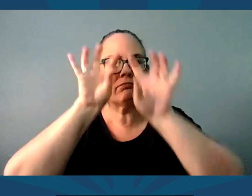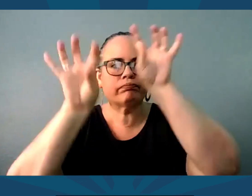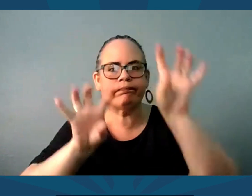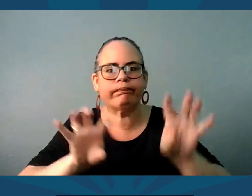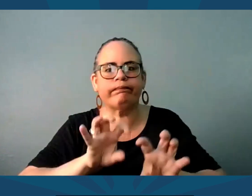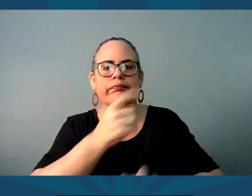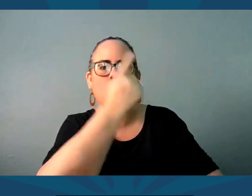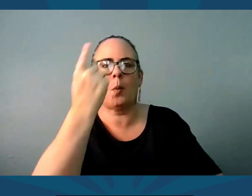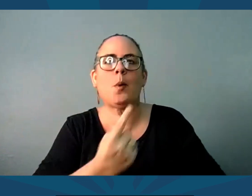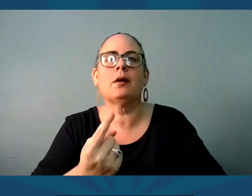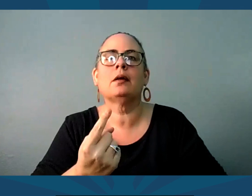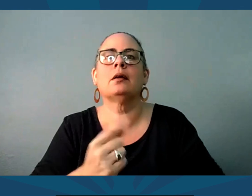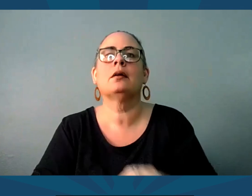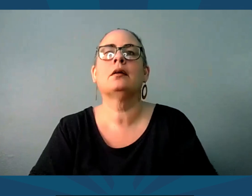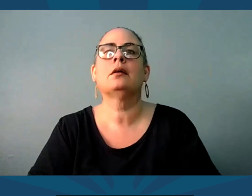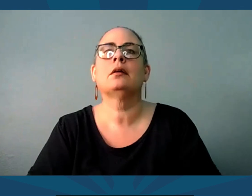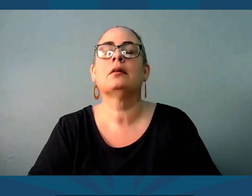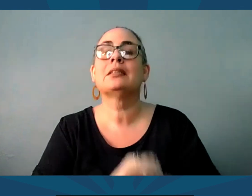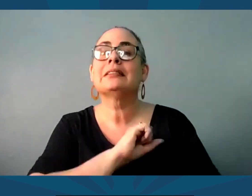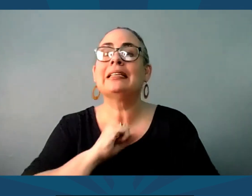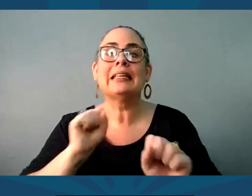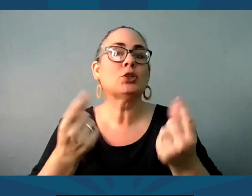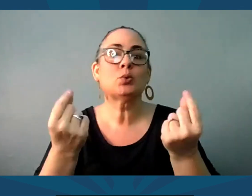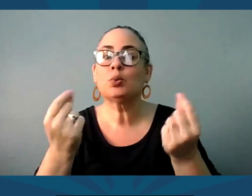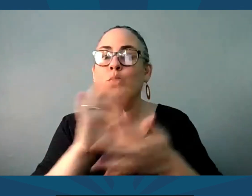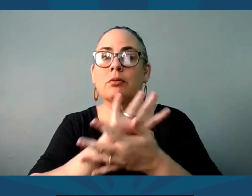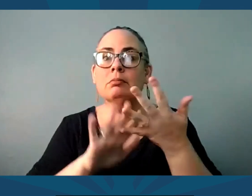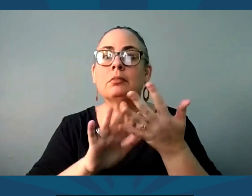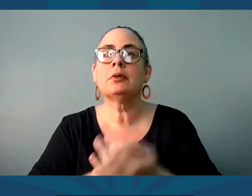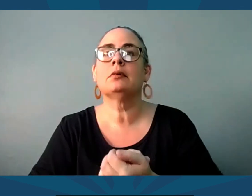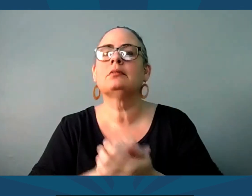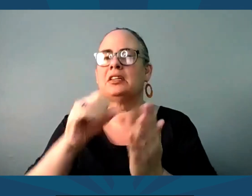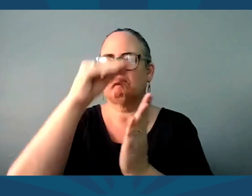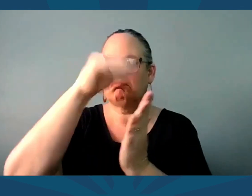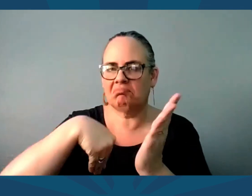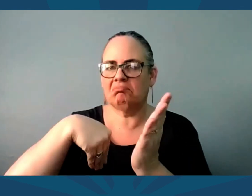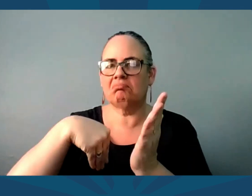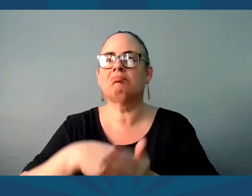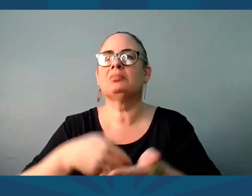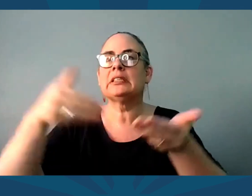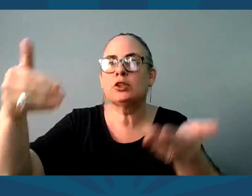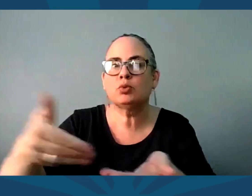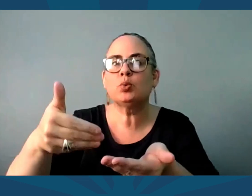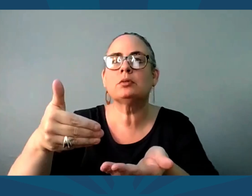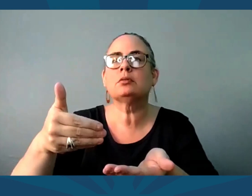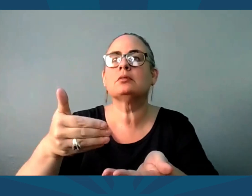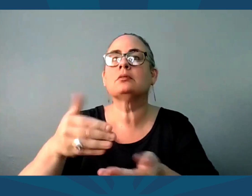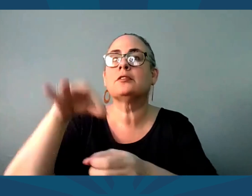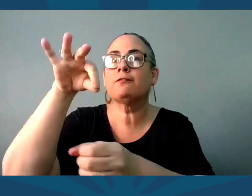one from each of Arizona's 30 legislative districts. The Senate can